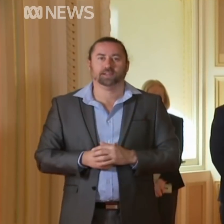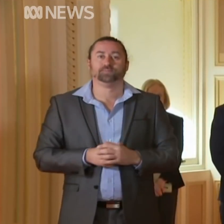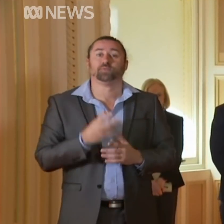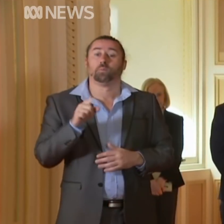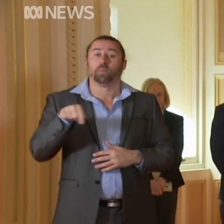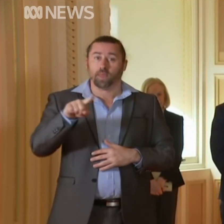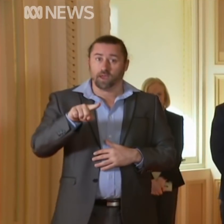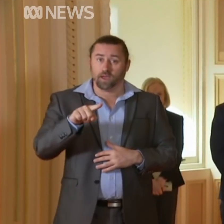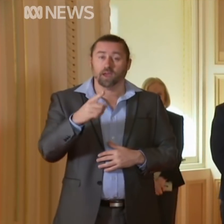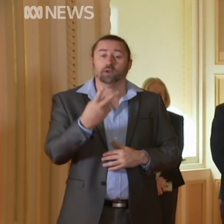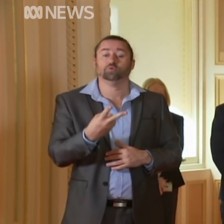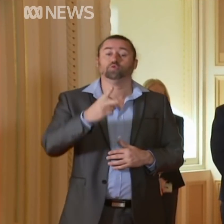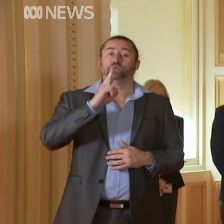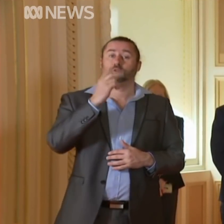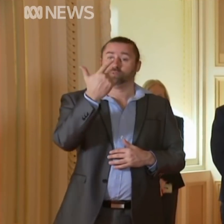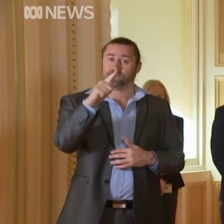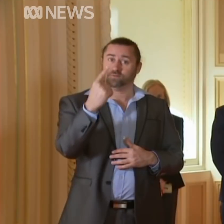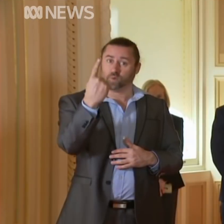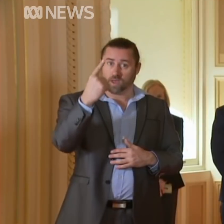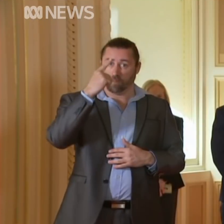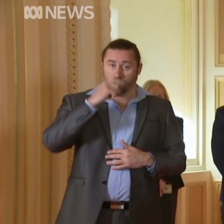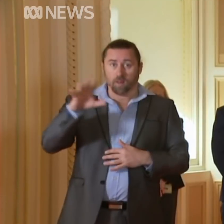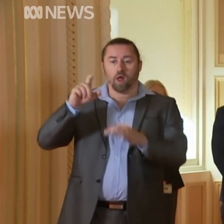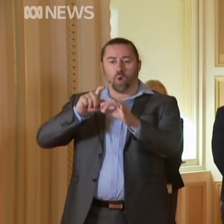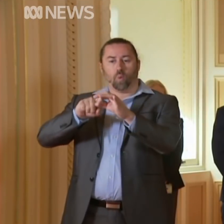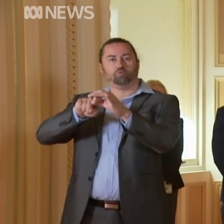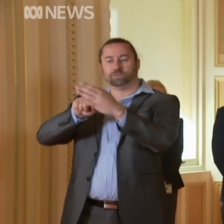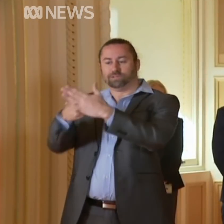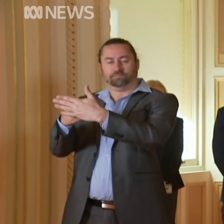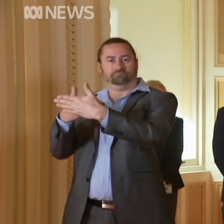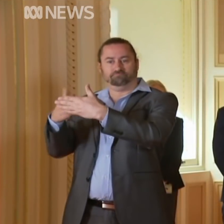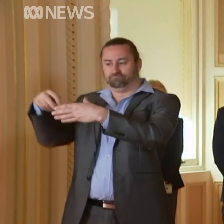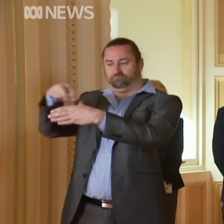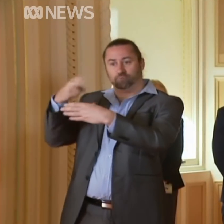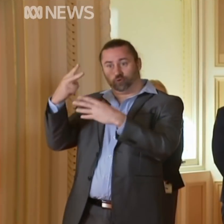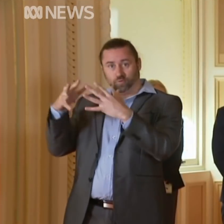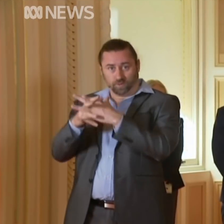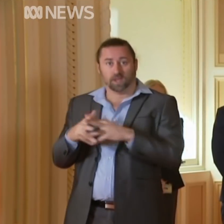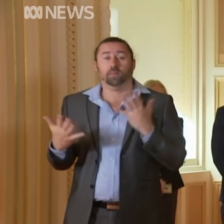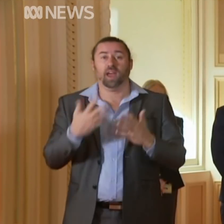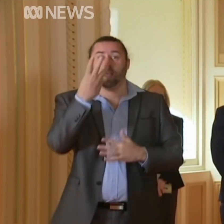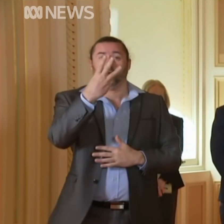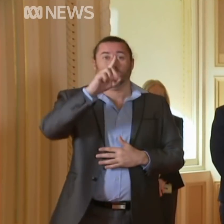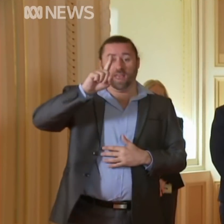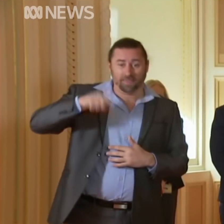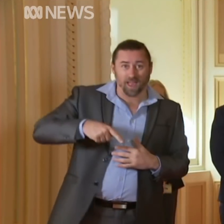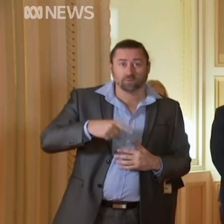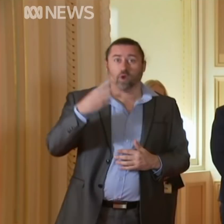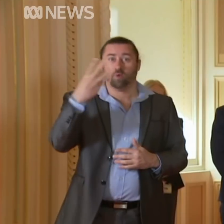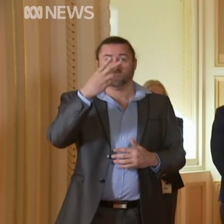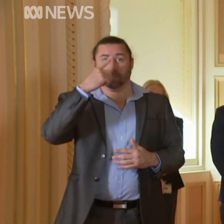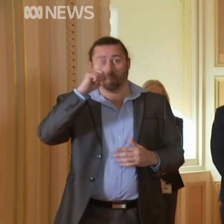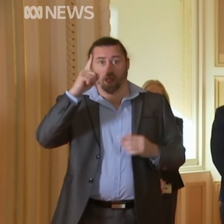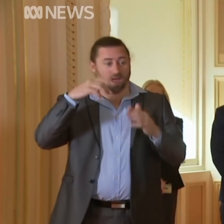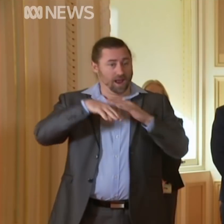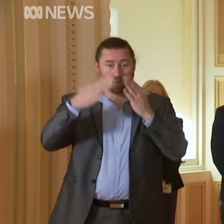placed 271 persons into quarantine, which means at present we have 3,013 people in hotel quarantine